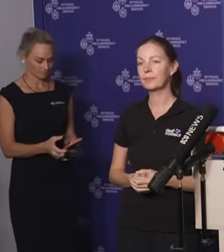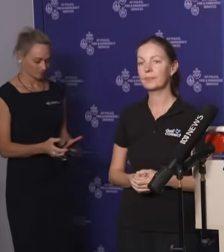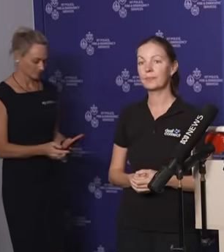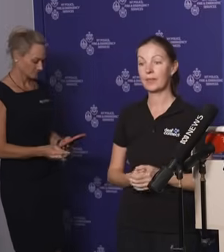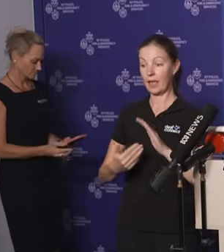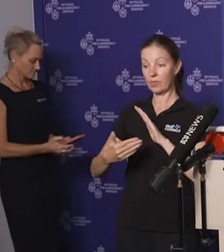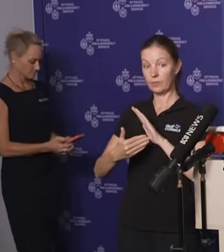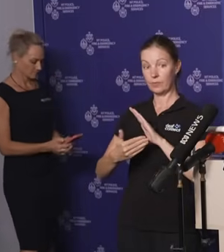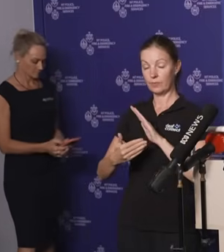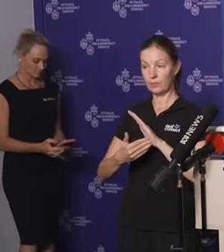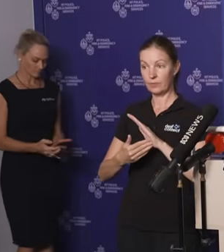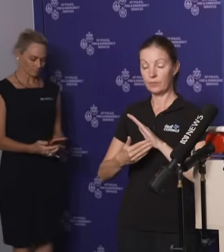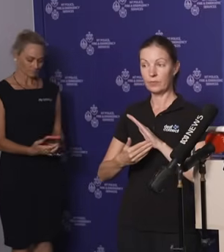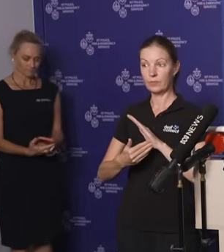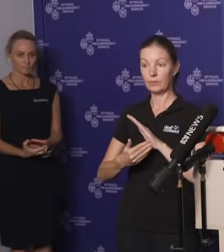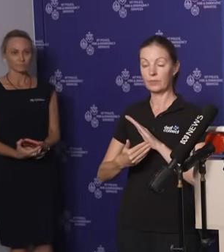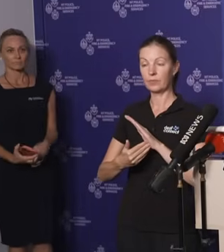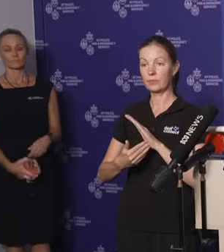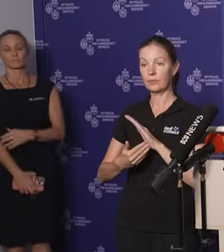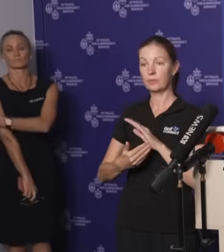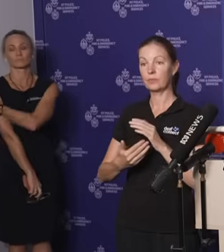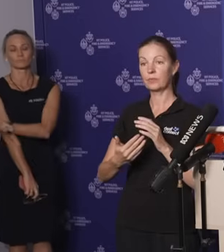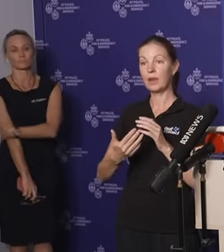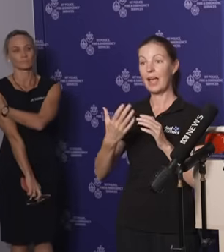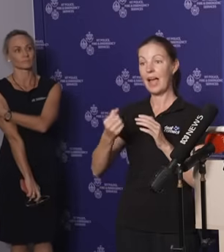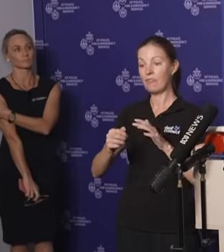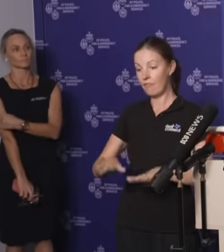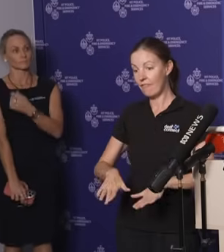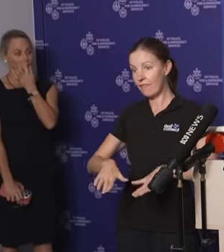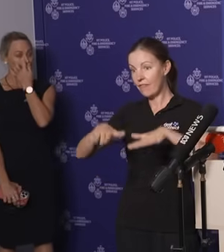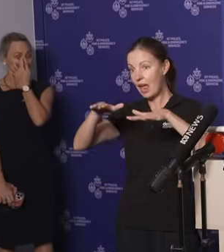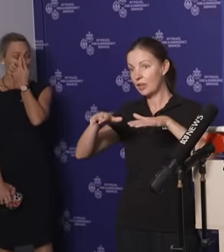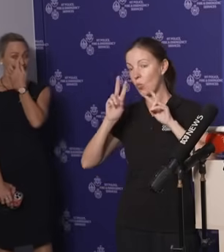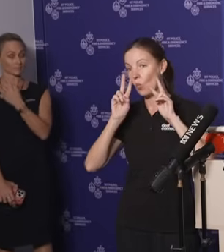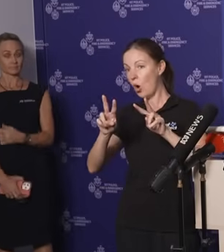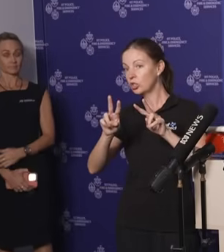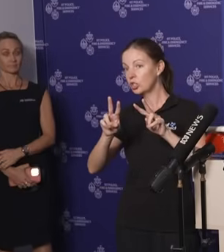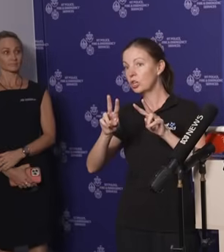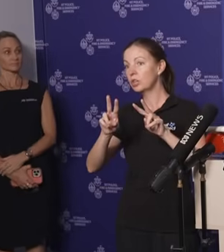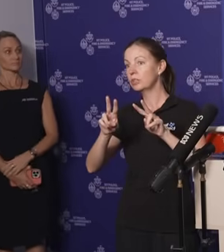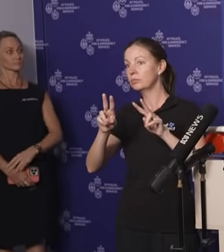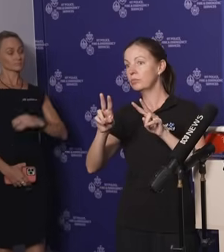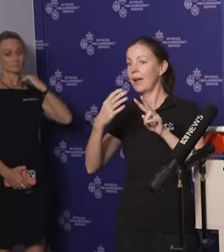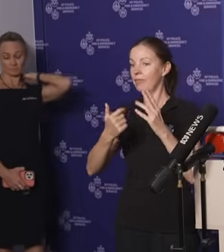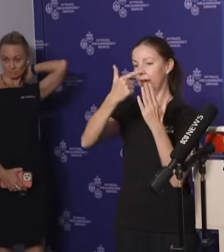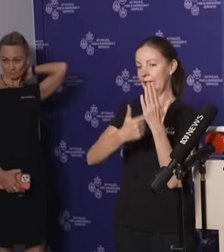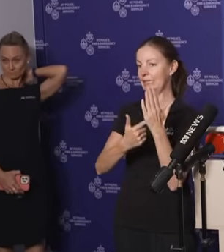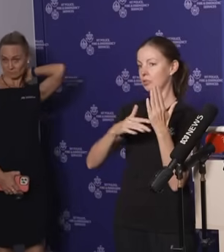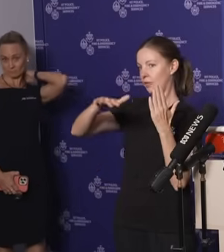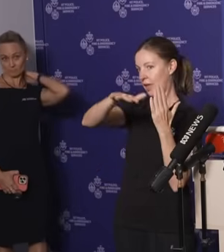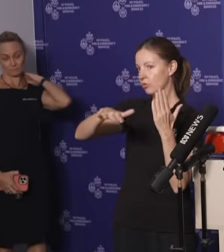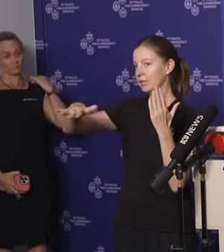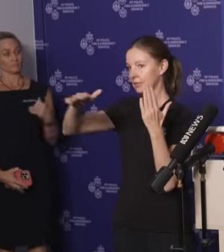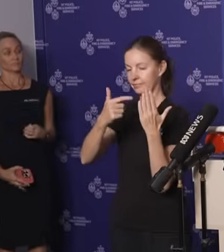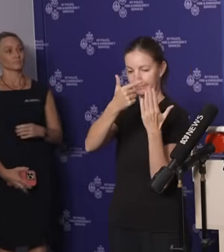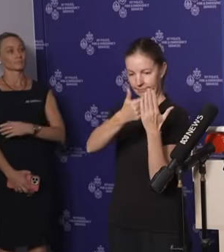So at this stage, we have flood watch has been issued for a number of areas, but none of